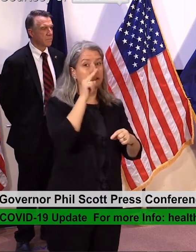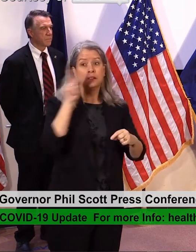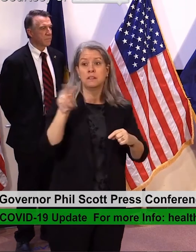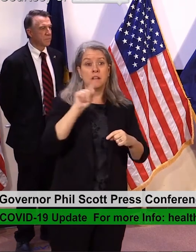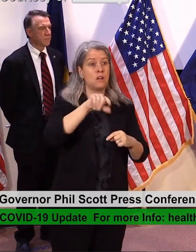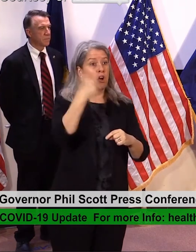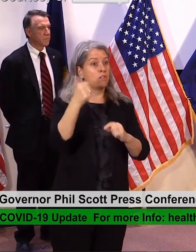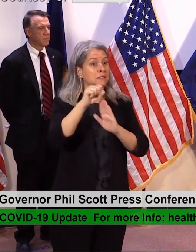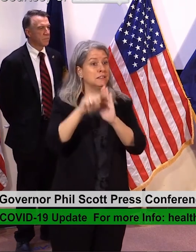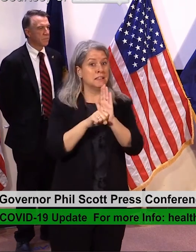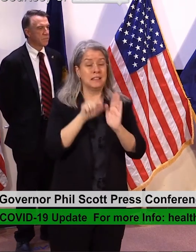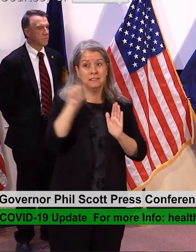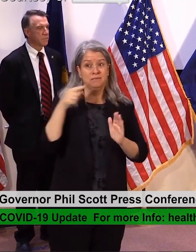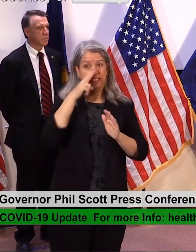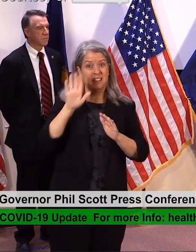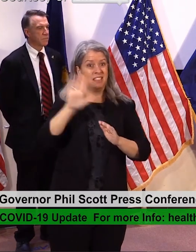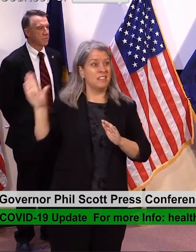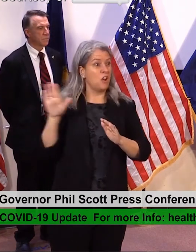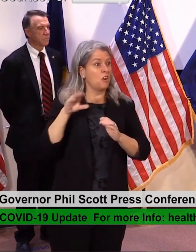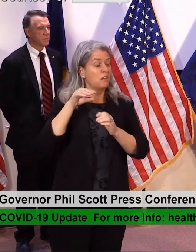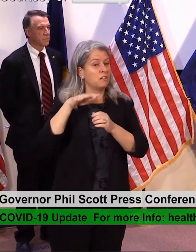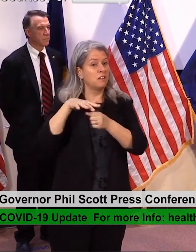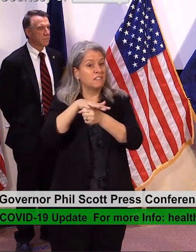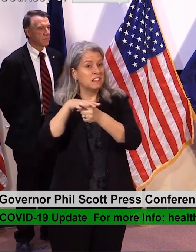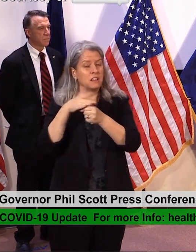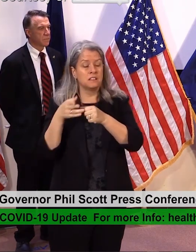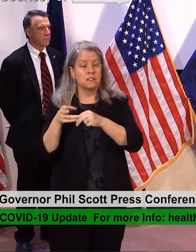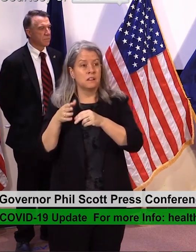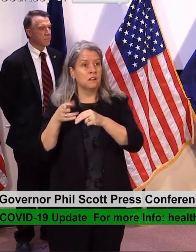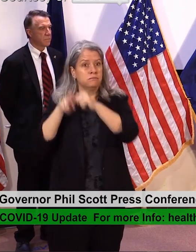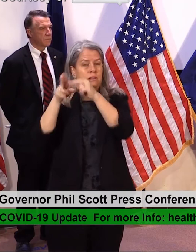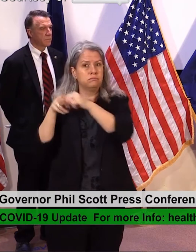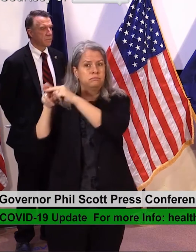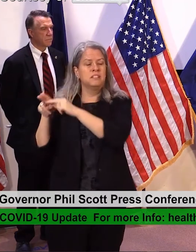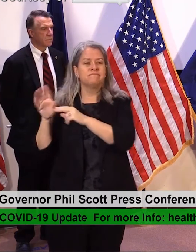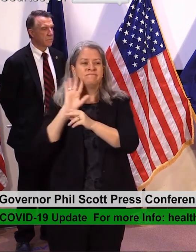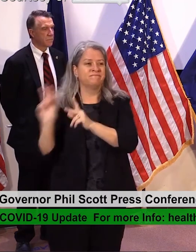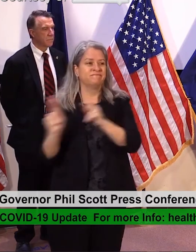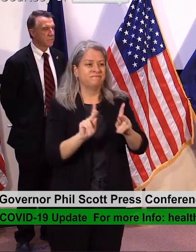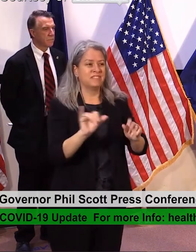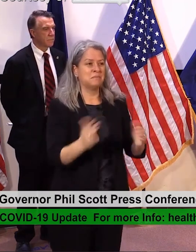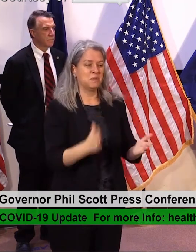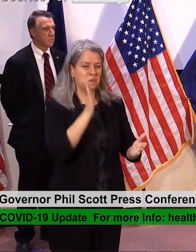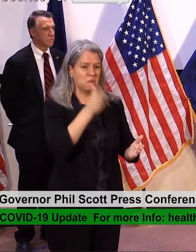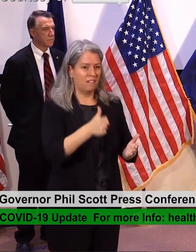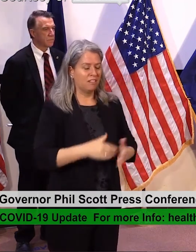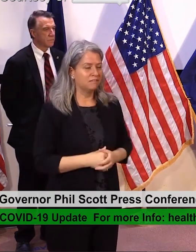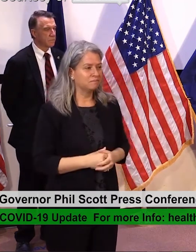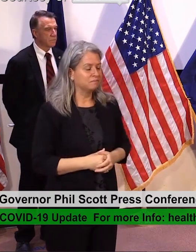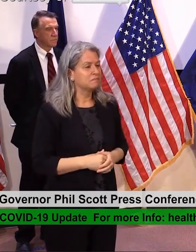number will unfortunately grow. I wanted to say a few things about our long-term care and senior